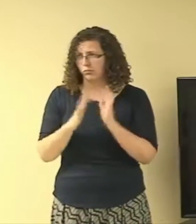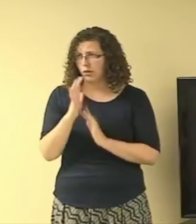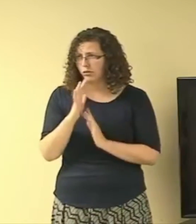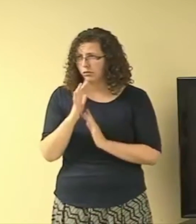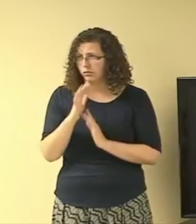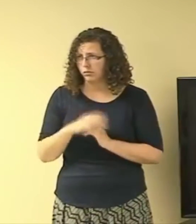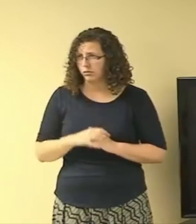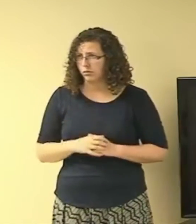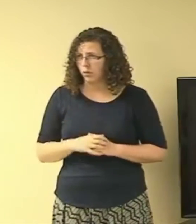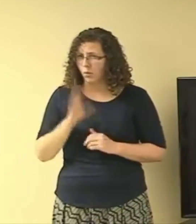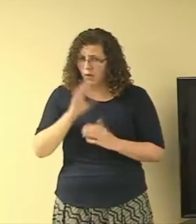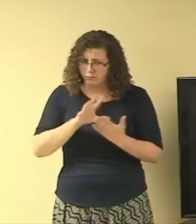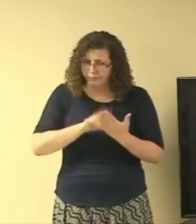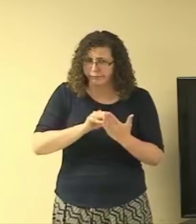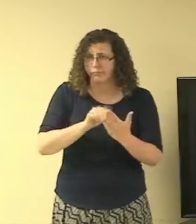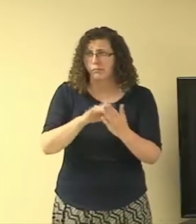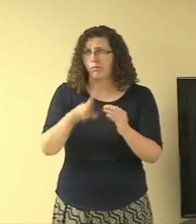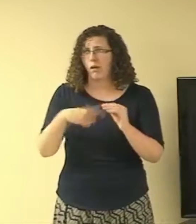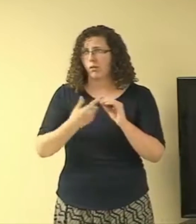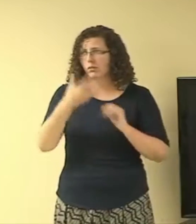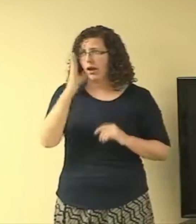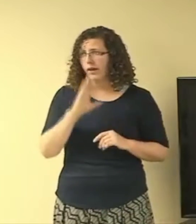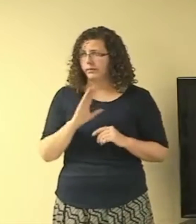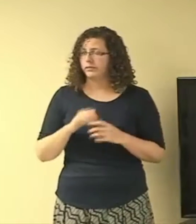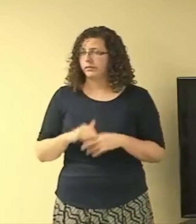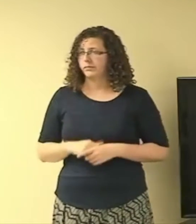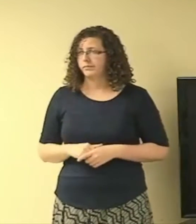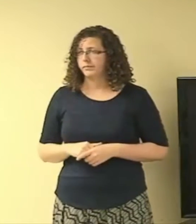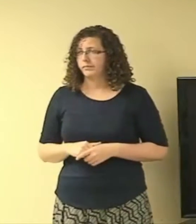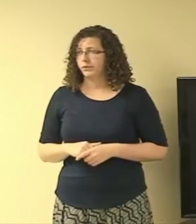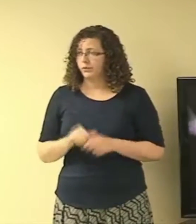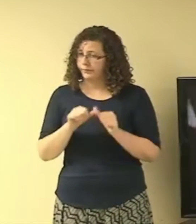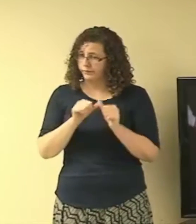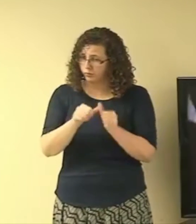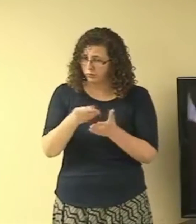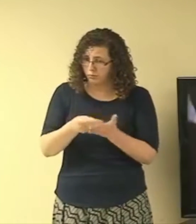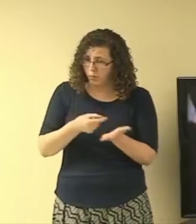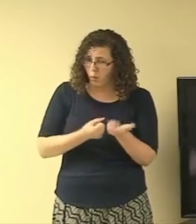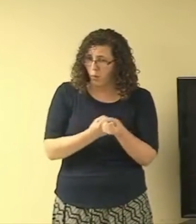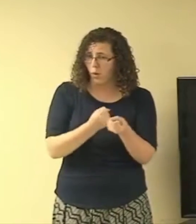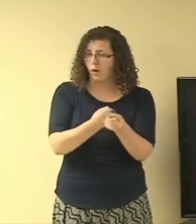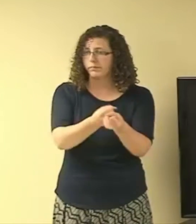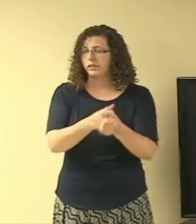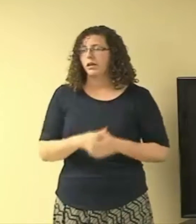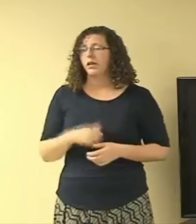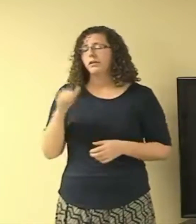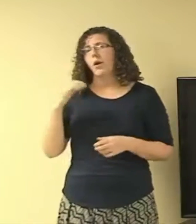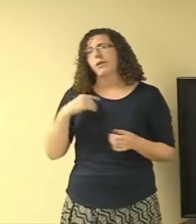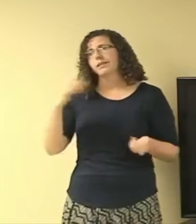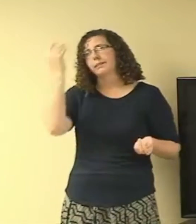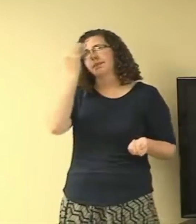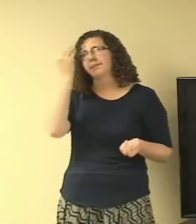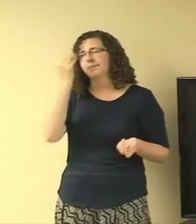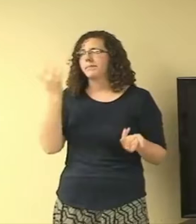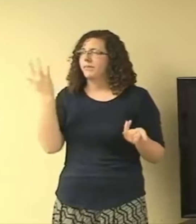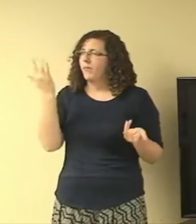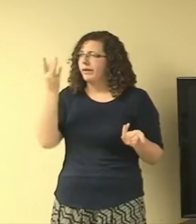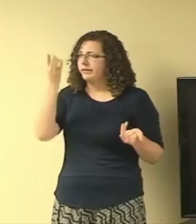being fed. So you get the tenth of your income there. And I got thinking, okay, well, now, why does God want us to give a tenth of our income to the local